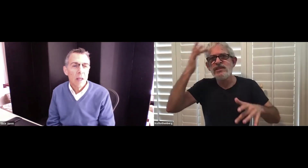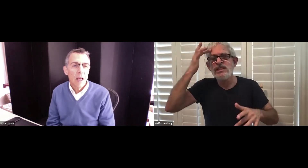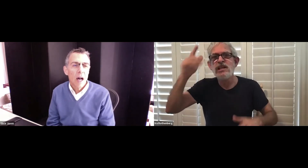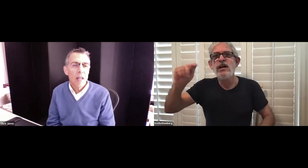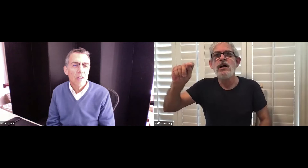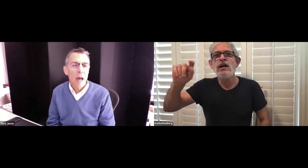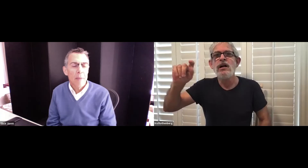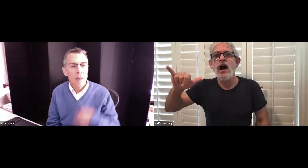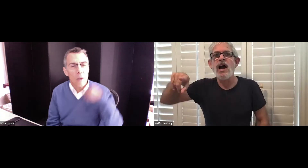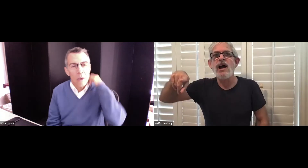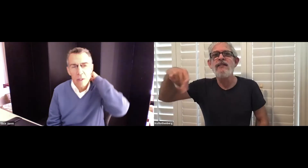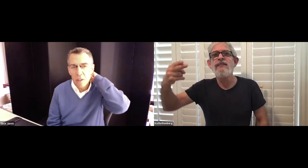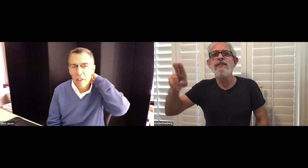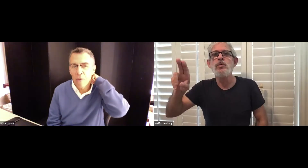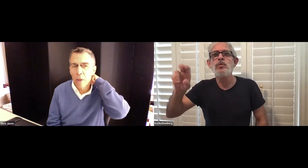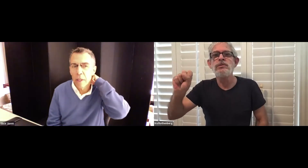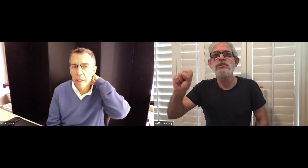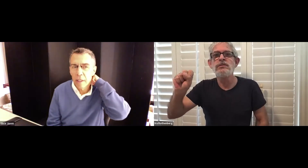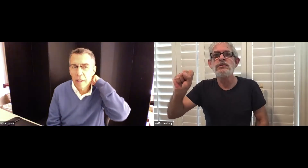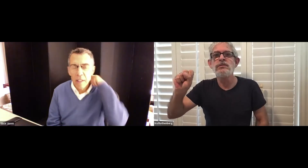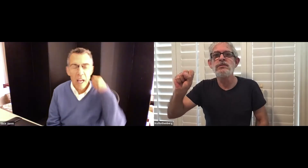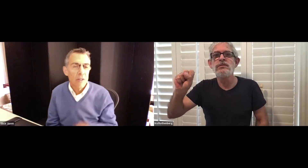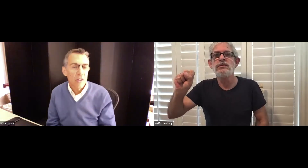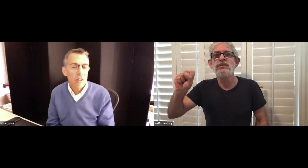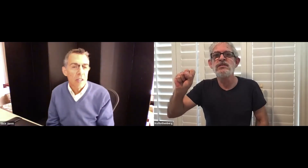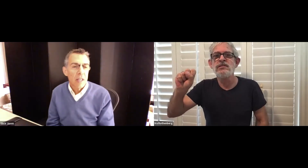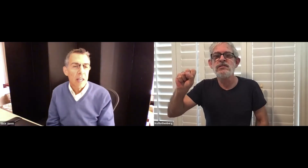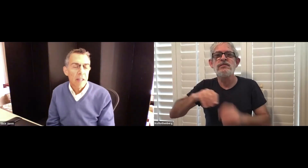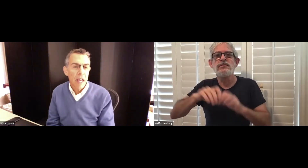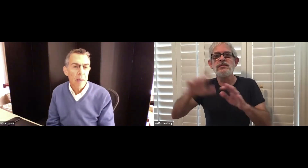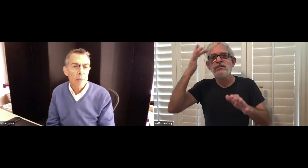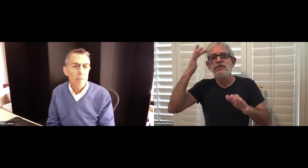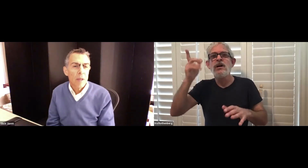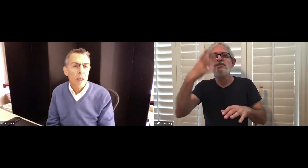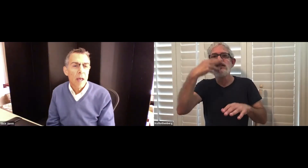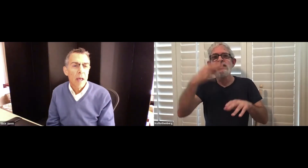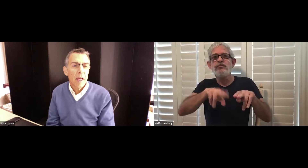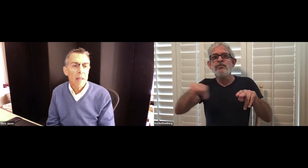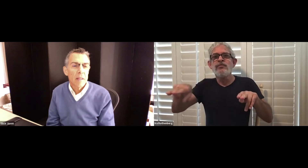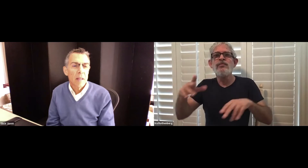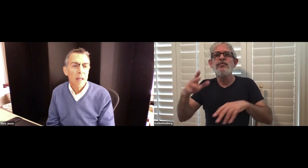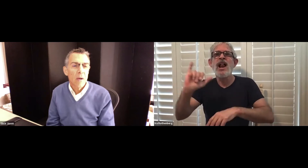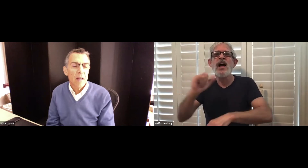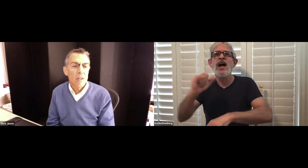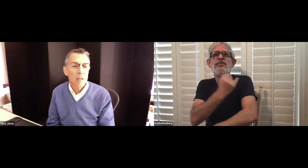It so happened that there was typhus in the camp, and they all had to sleep